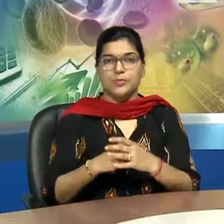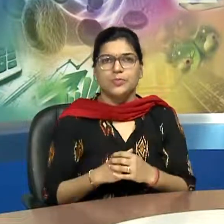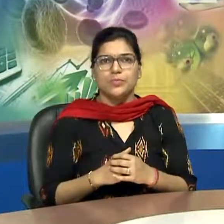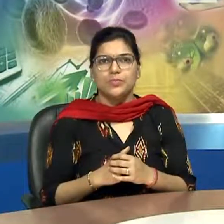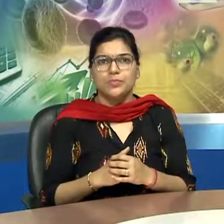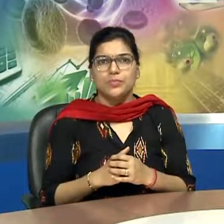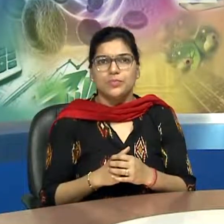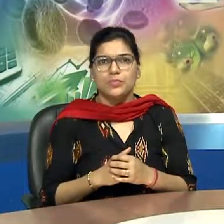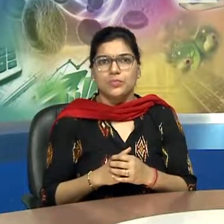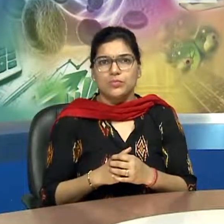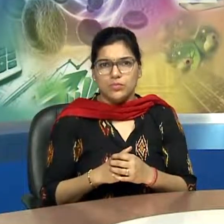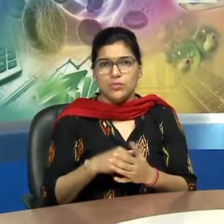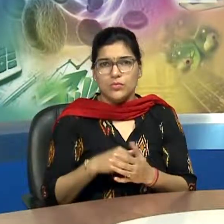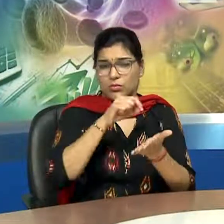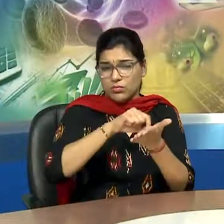Now this is question number 3.